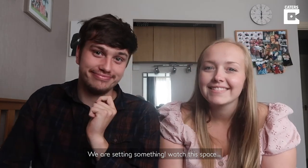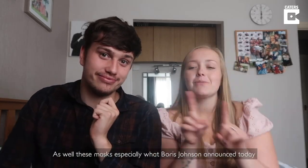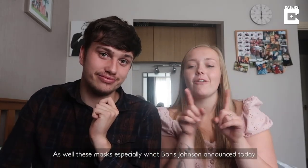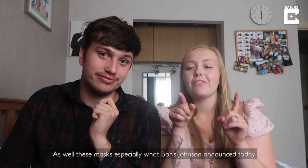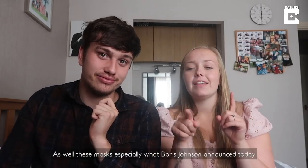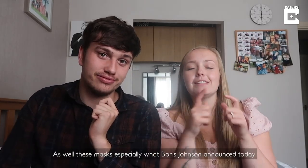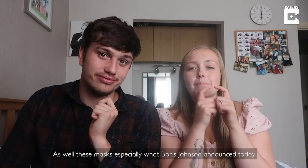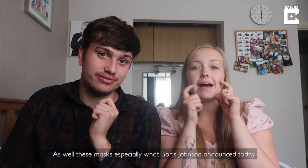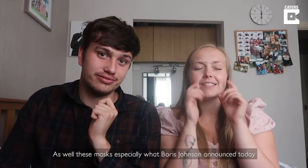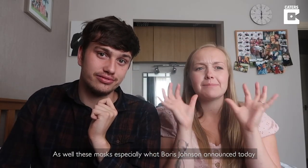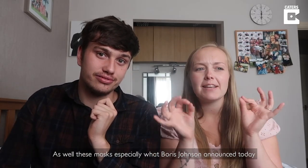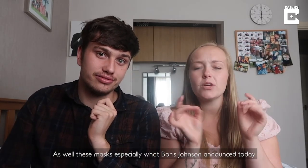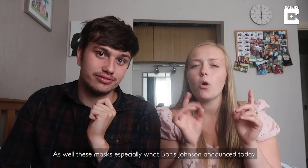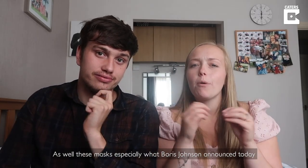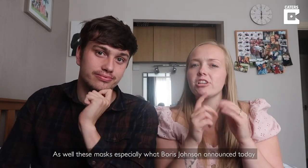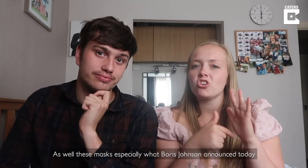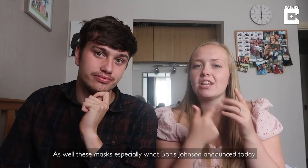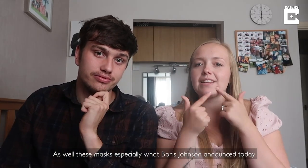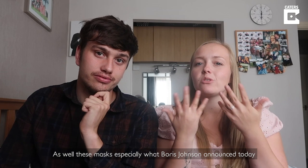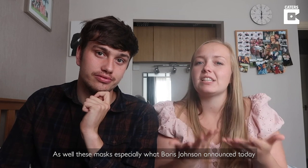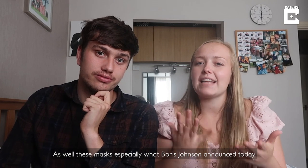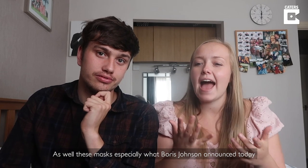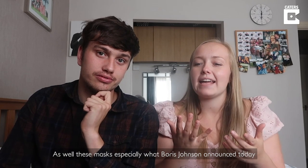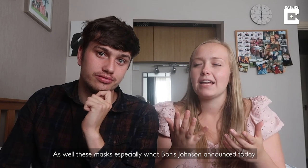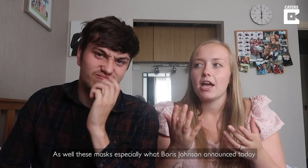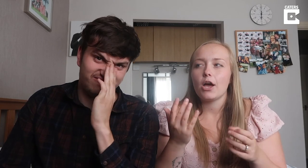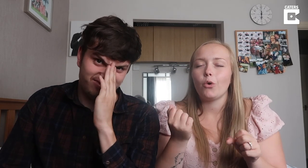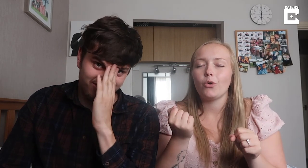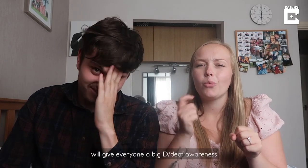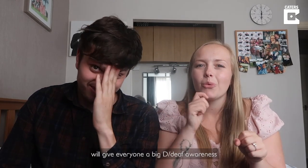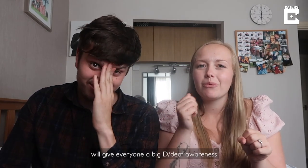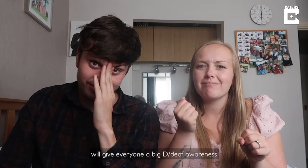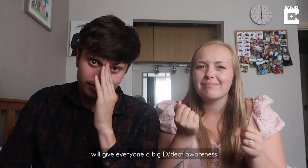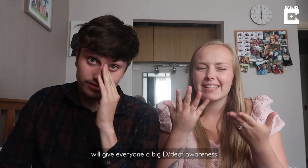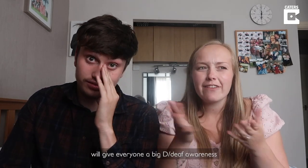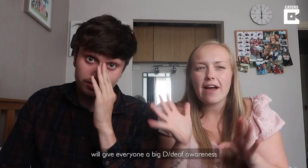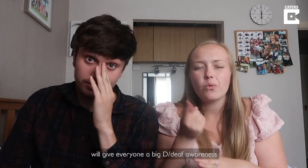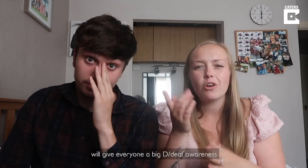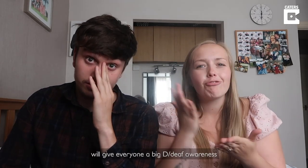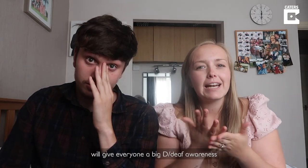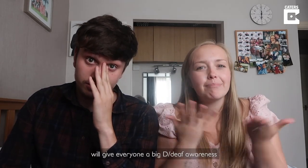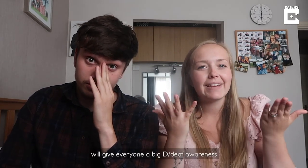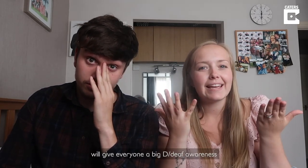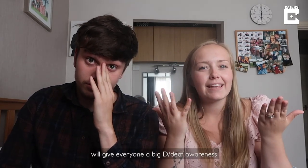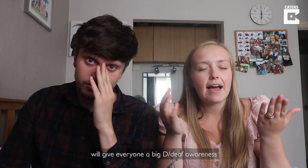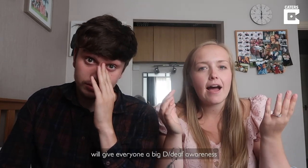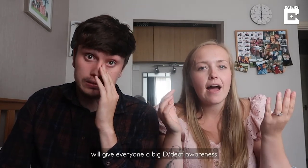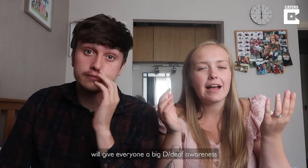As well, these masks, especially what Boris Johnson announced today, will give everyone a really big